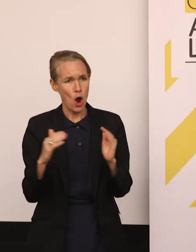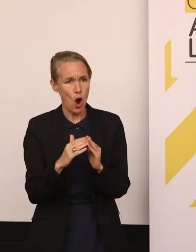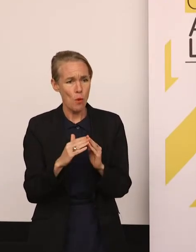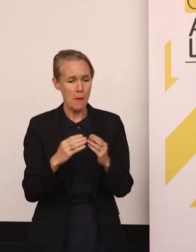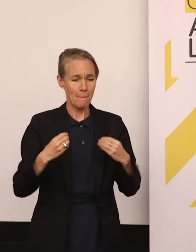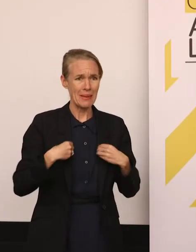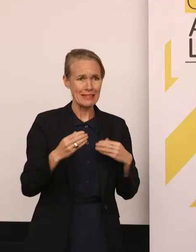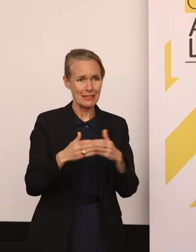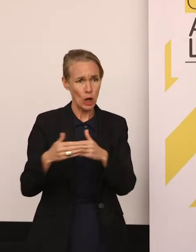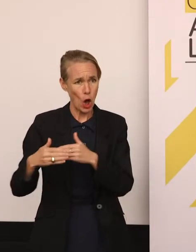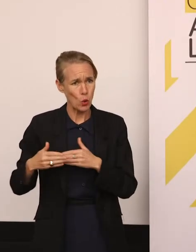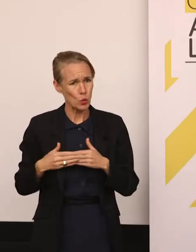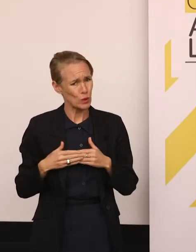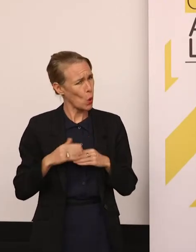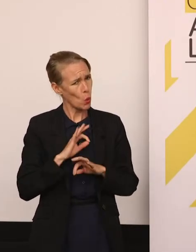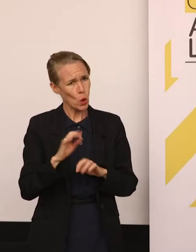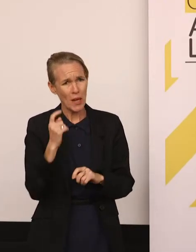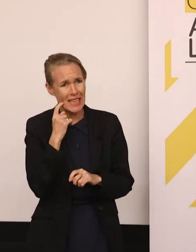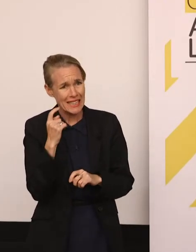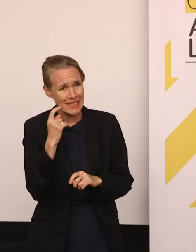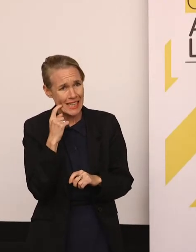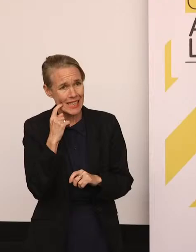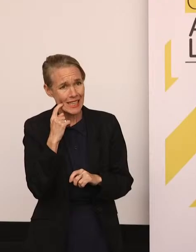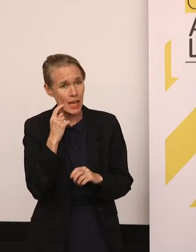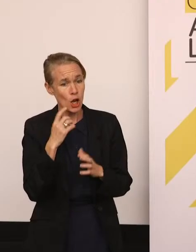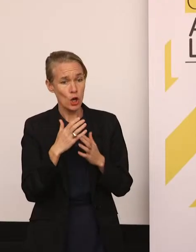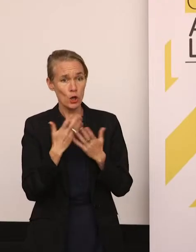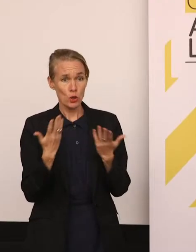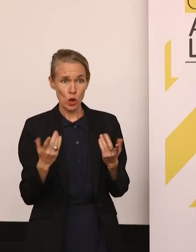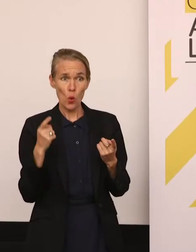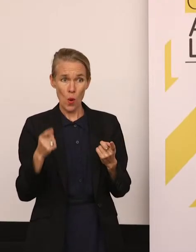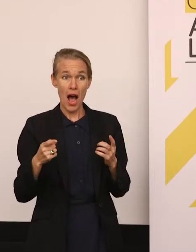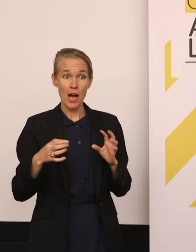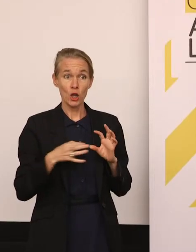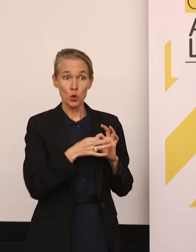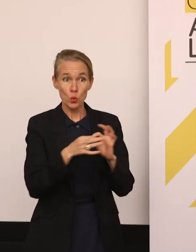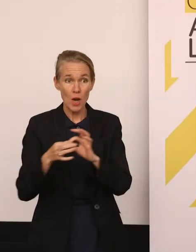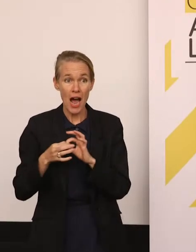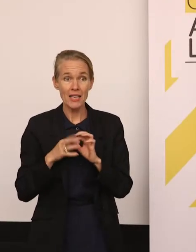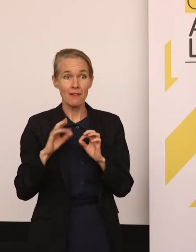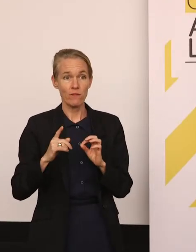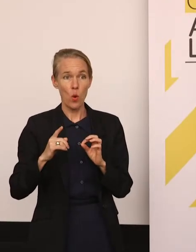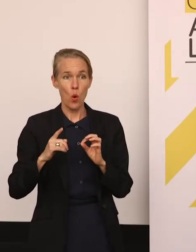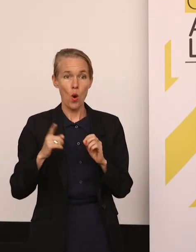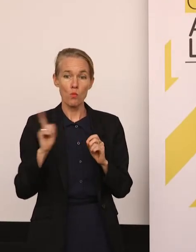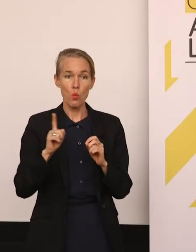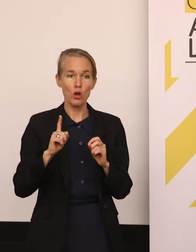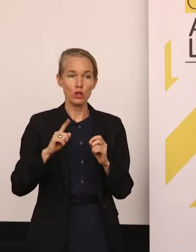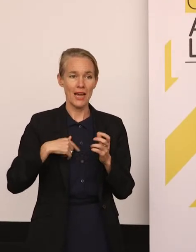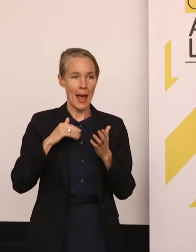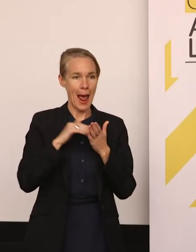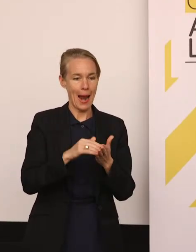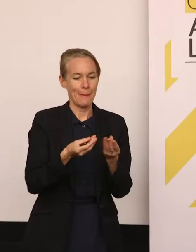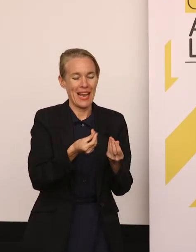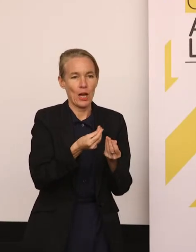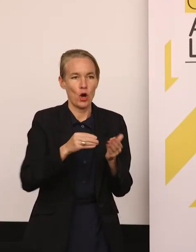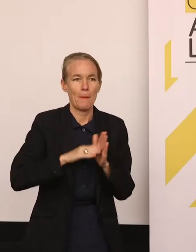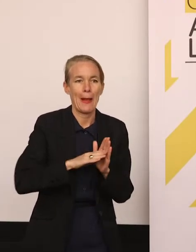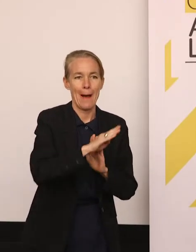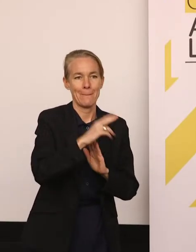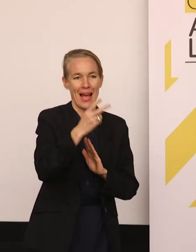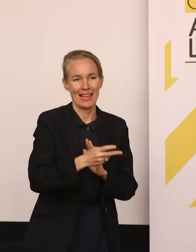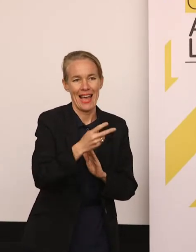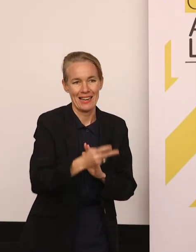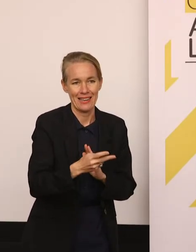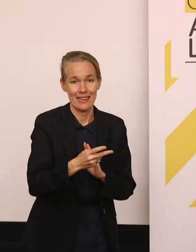and I go to those key messages on the Unite for recovery. Actually, it's about buying local, it's about getting out and about,